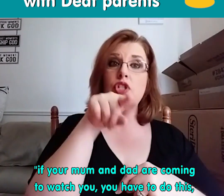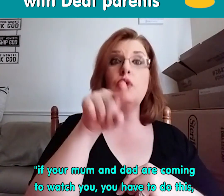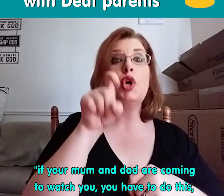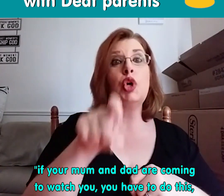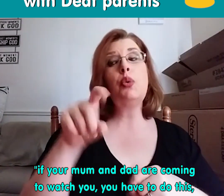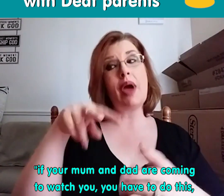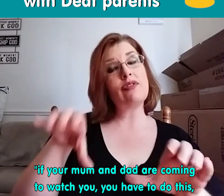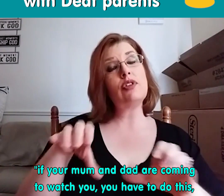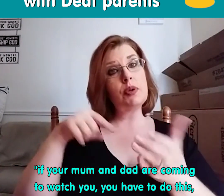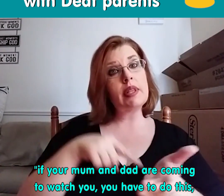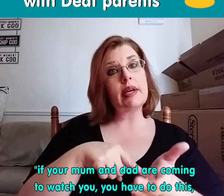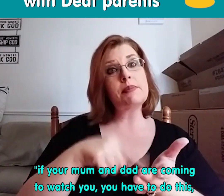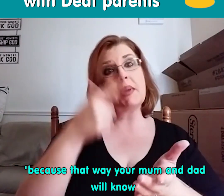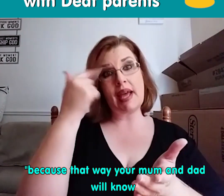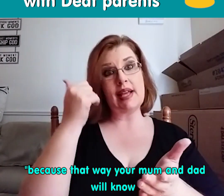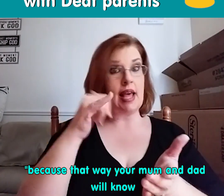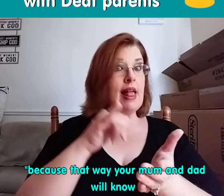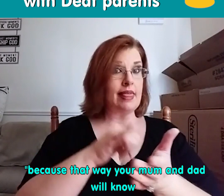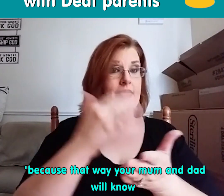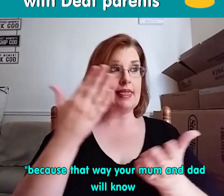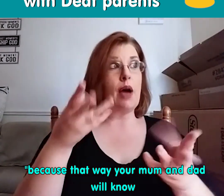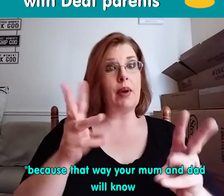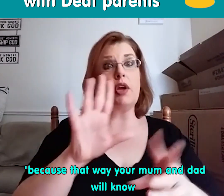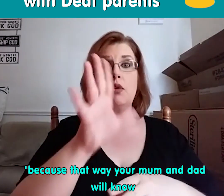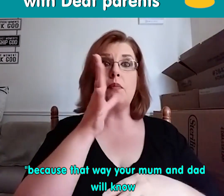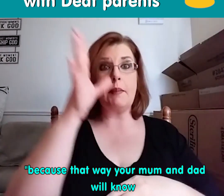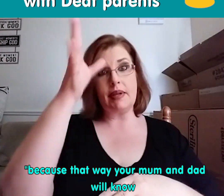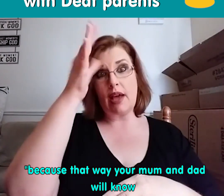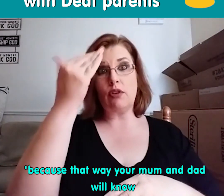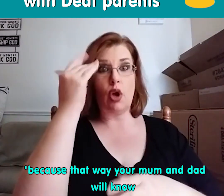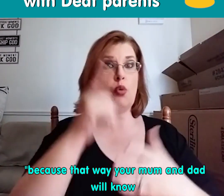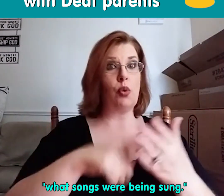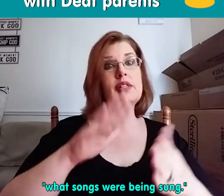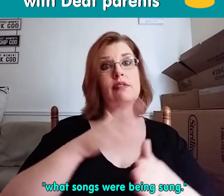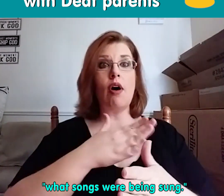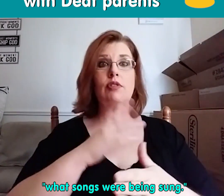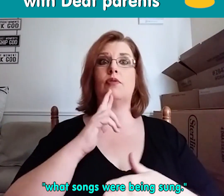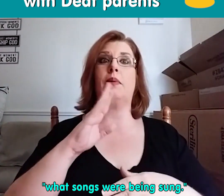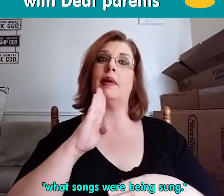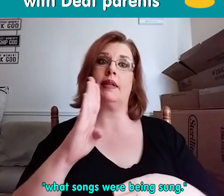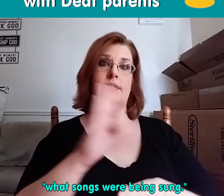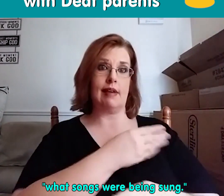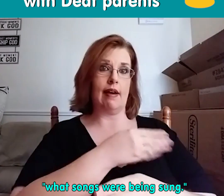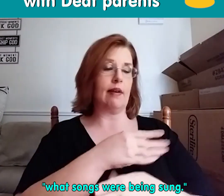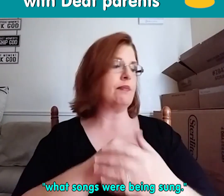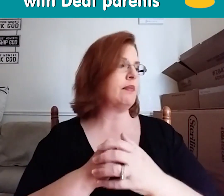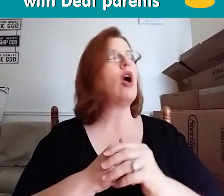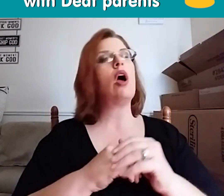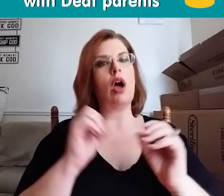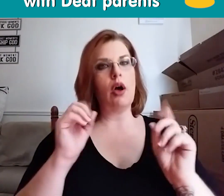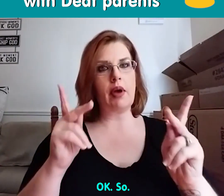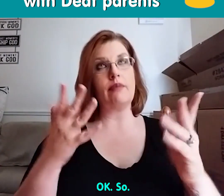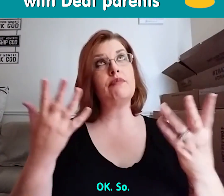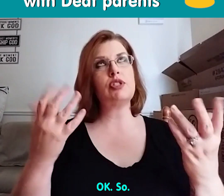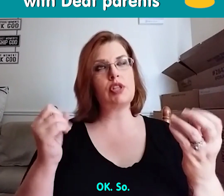you, you have to do this, because that way your mom and dad will know what songs are being sung. Okay,